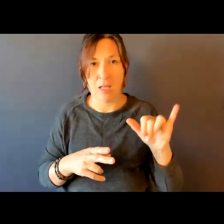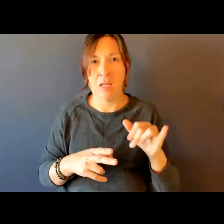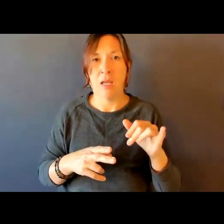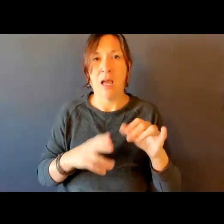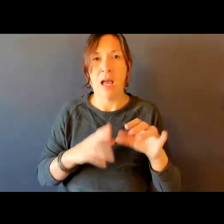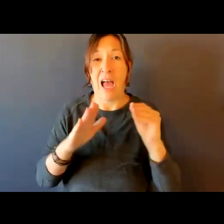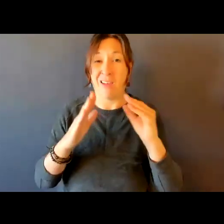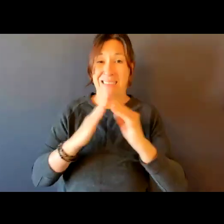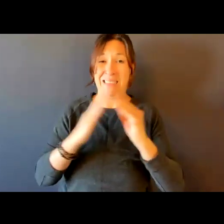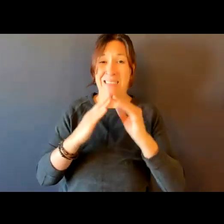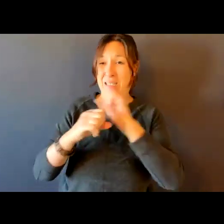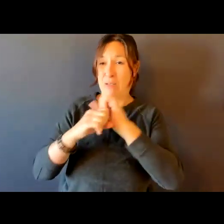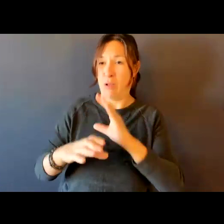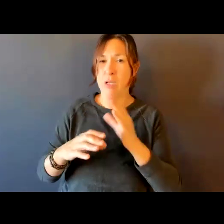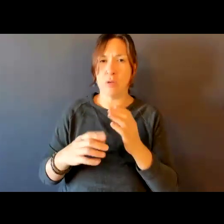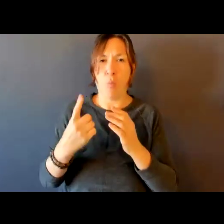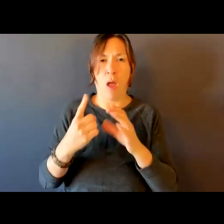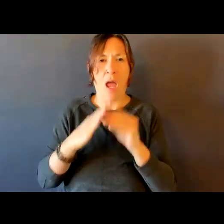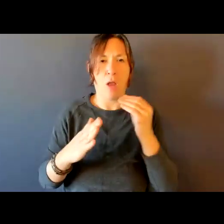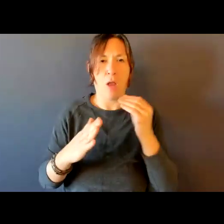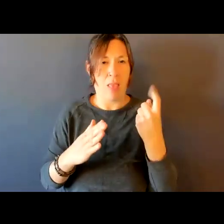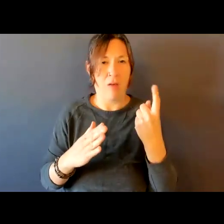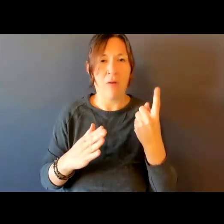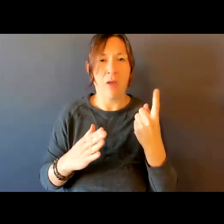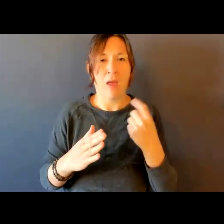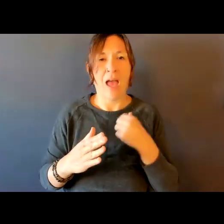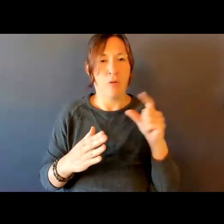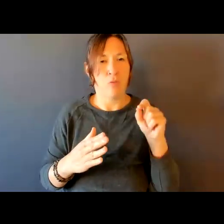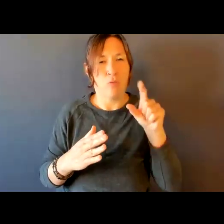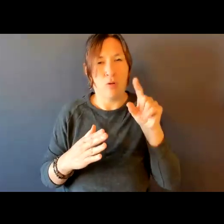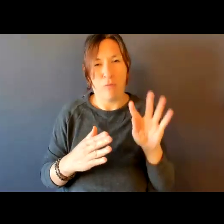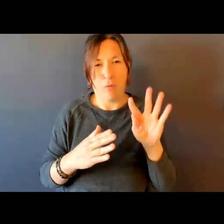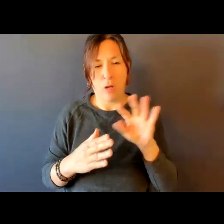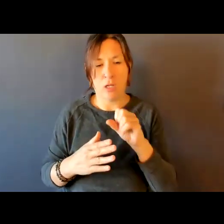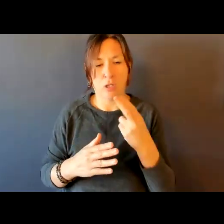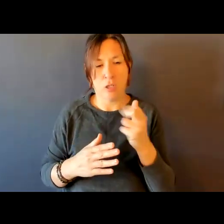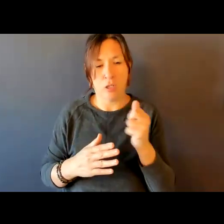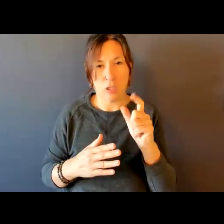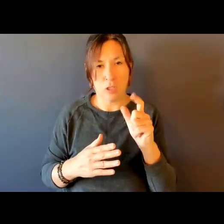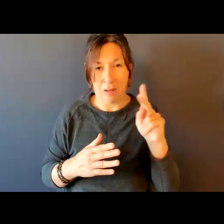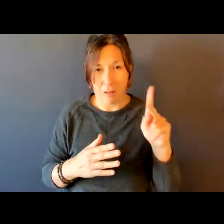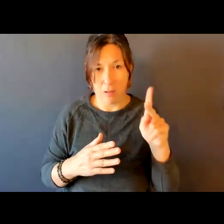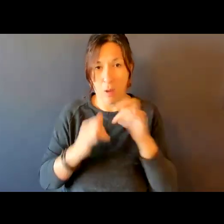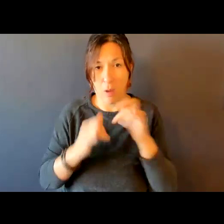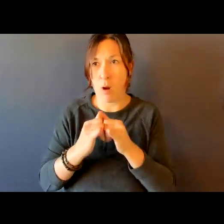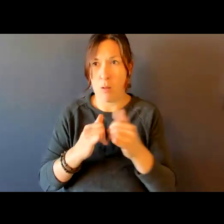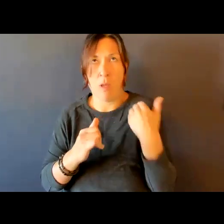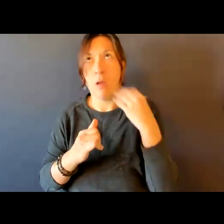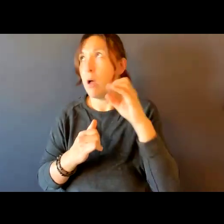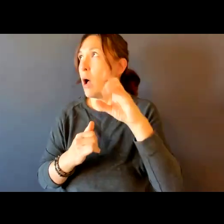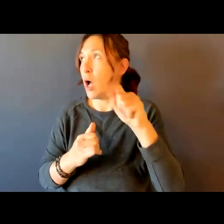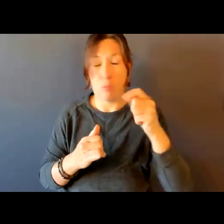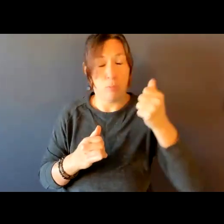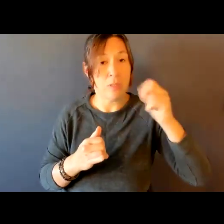employees honored with a 2024 Shattuck Award on Thursday, October 17th by the Boston